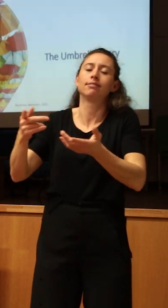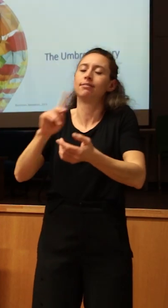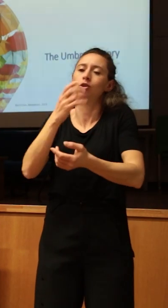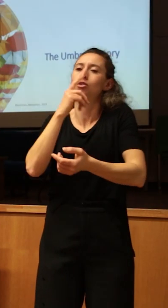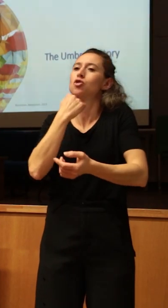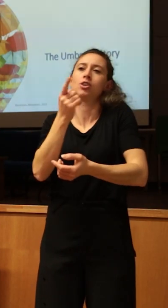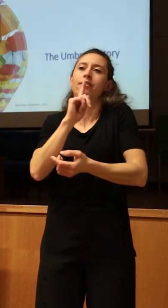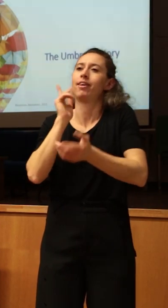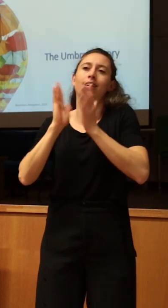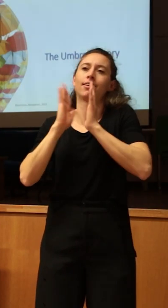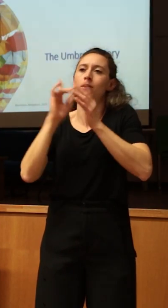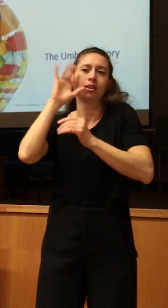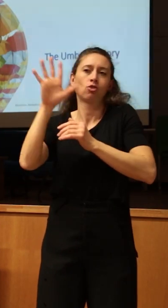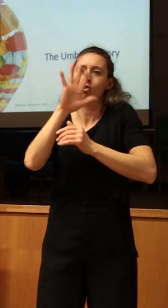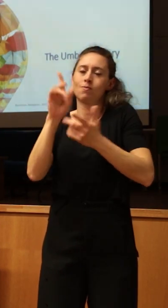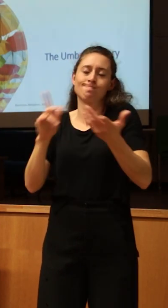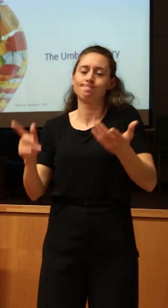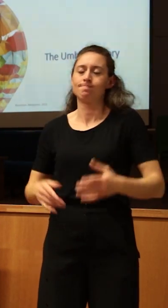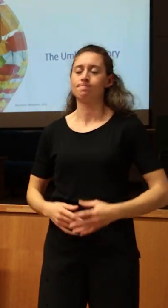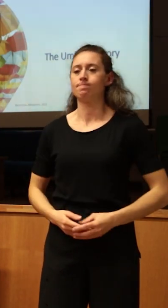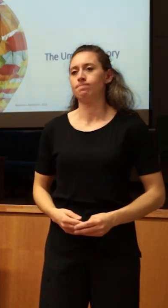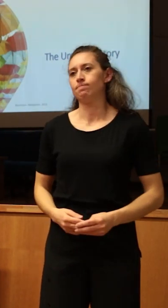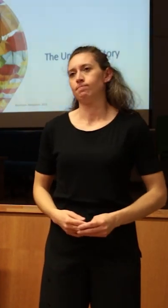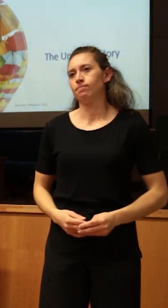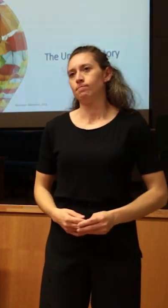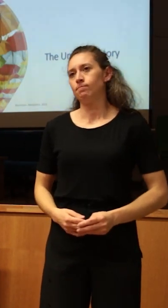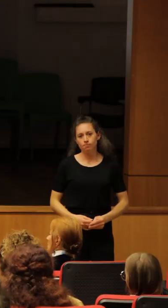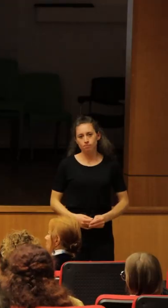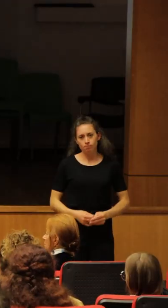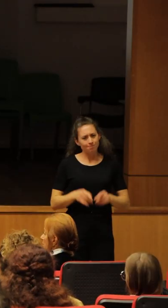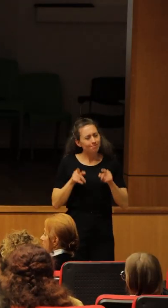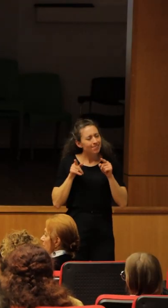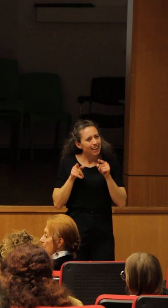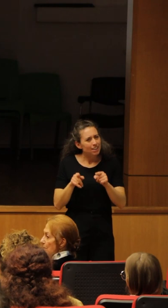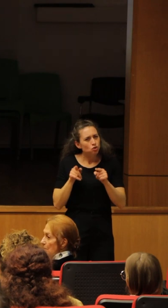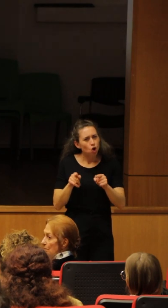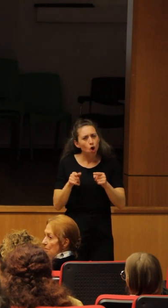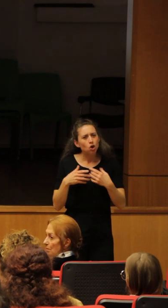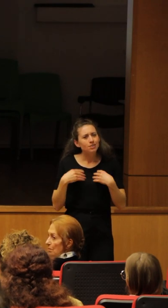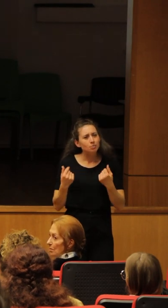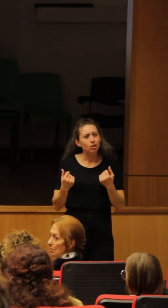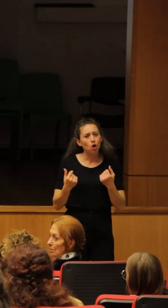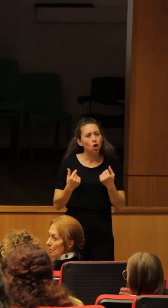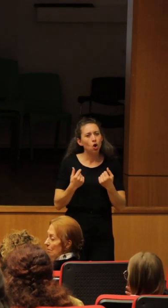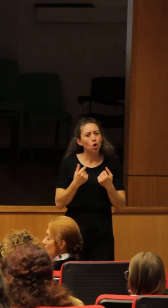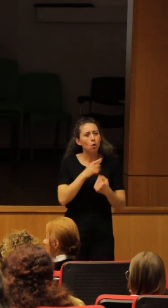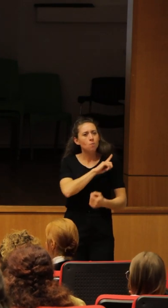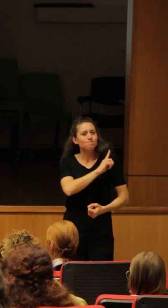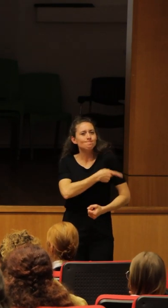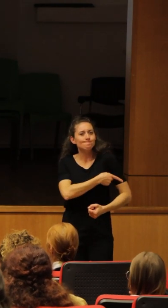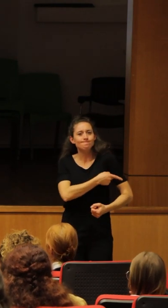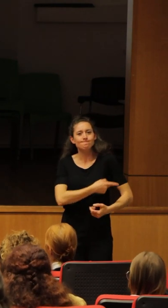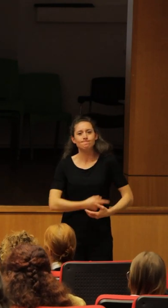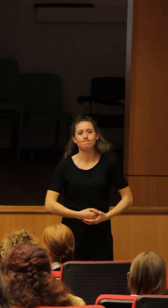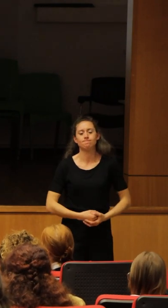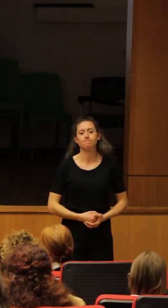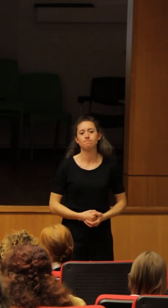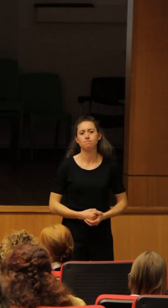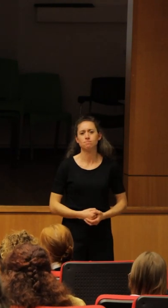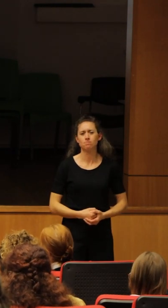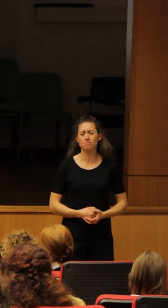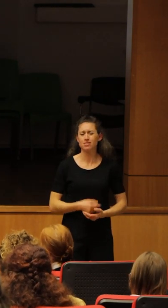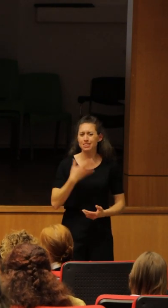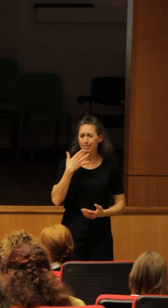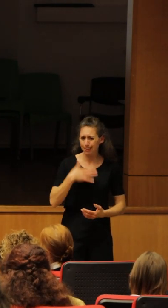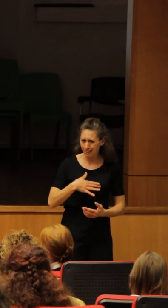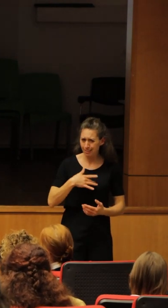terapia. Right? And a lot of bitter feelings. Y eso crea sentimientos amargos. Does it make sense? ¿Tiene